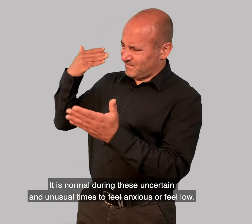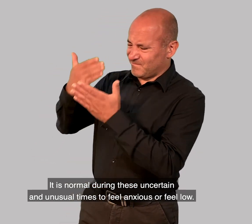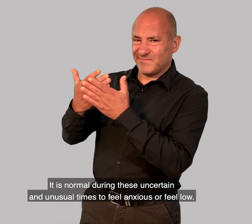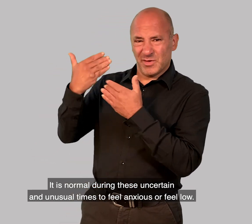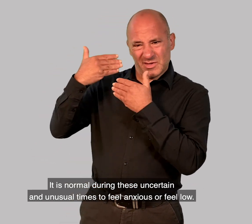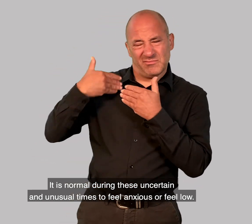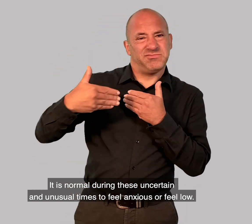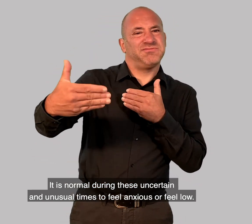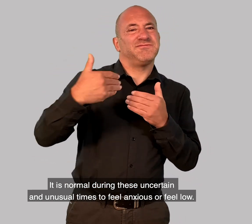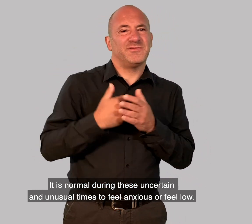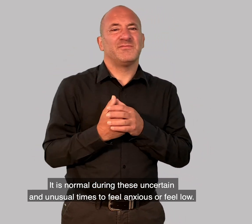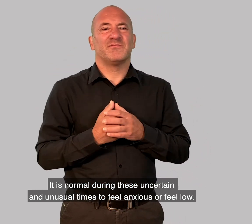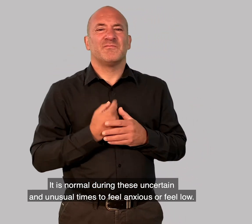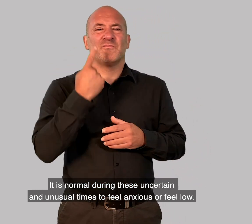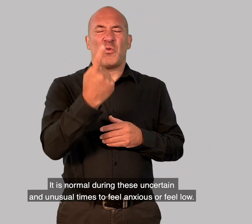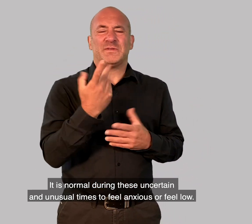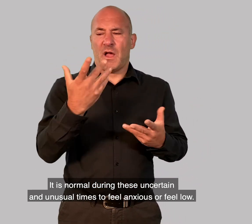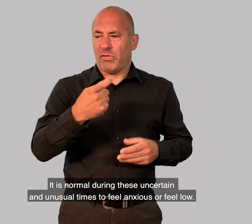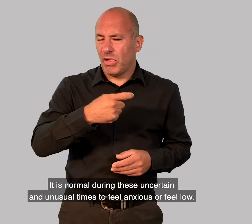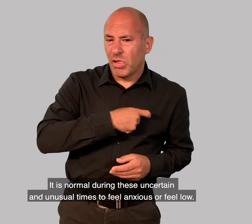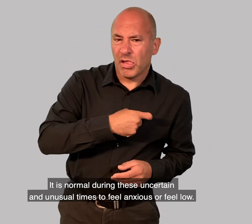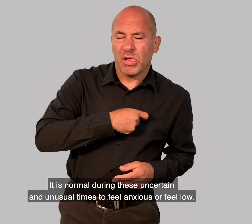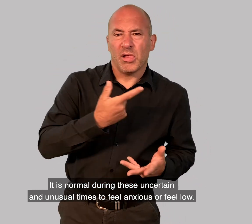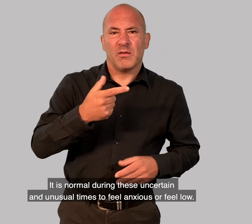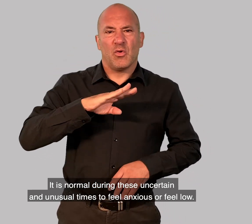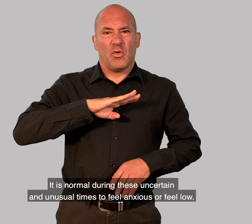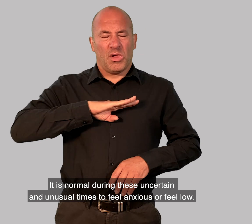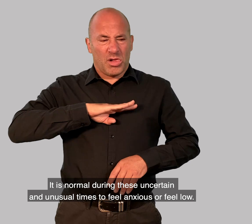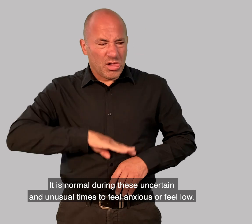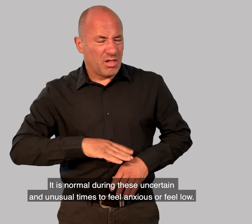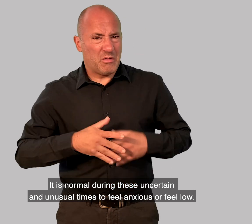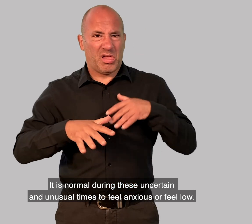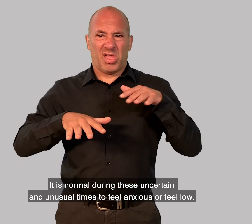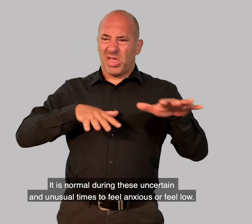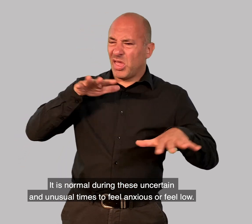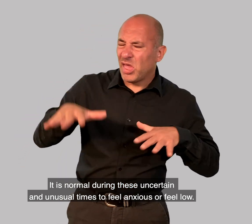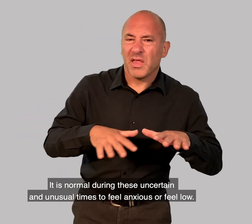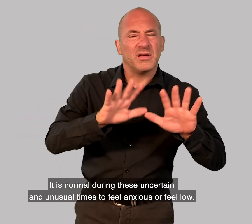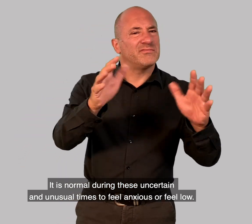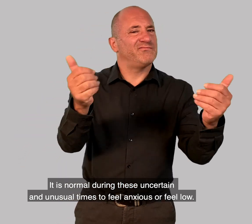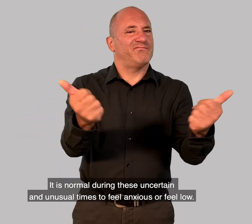It's normal during these uncertain and unusual times to feel anxious or feel